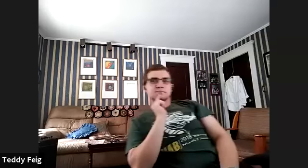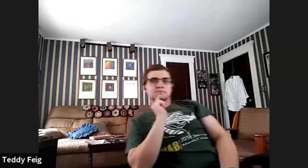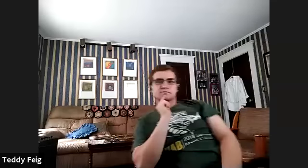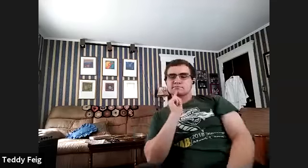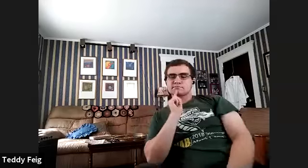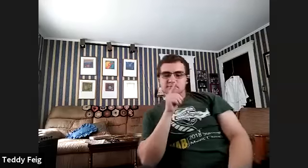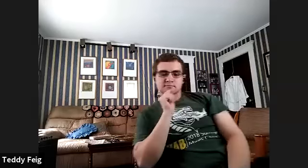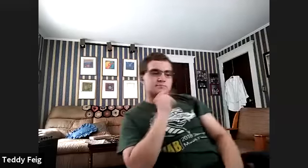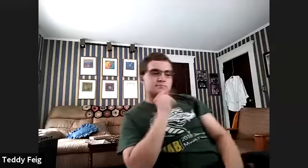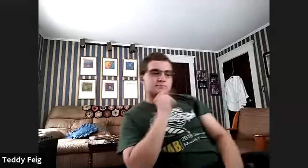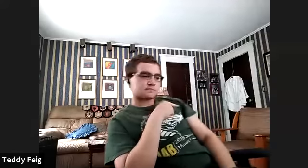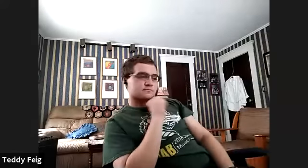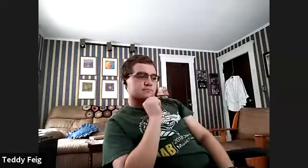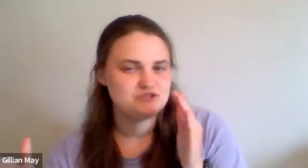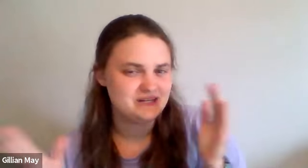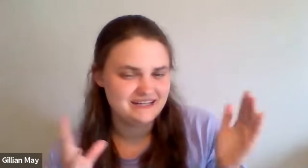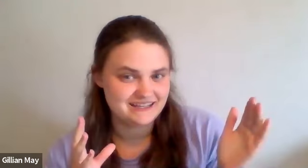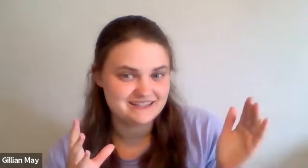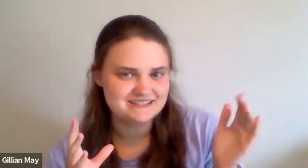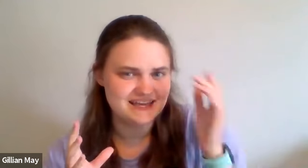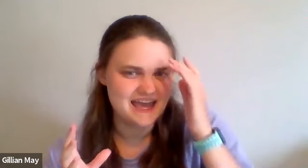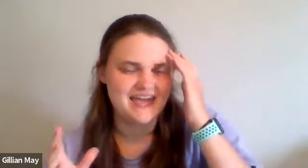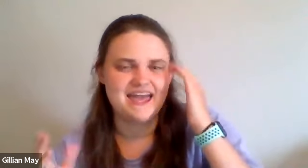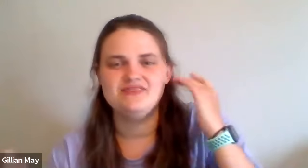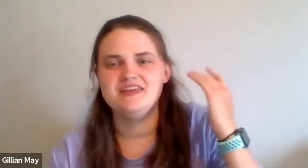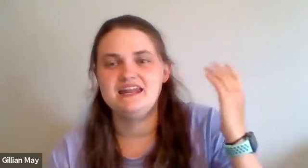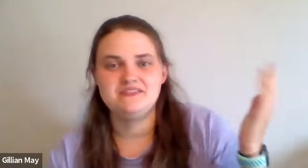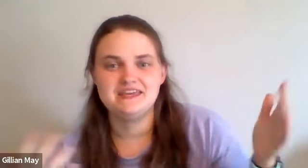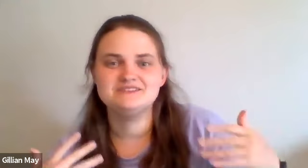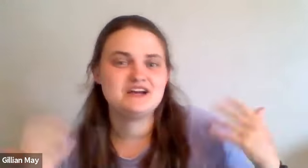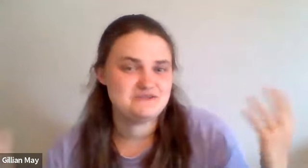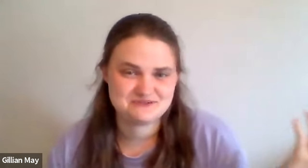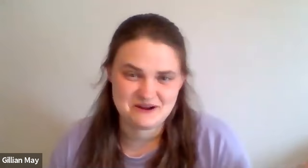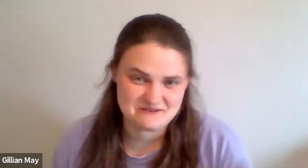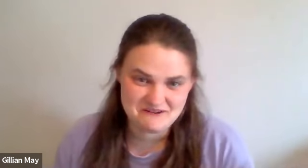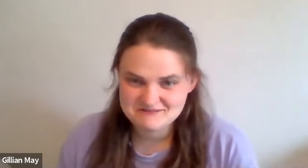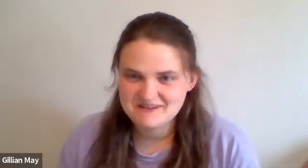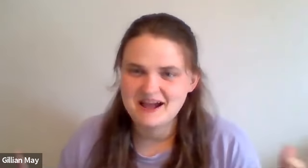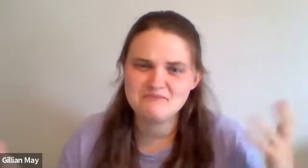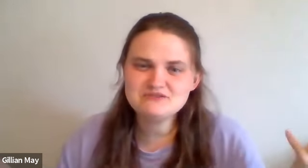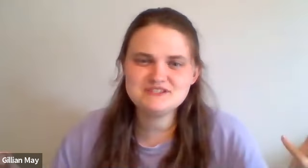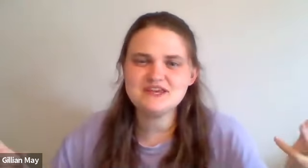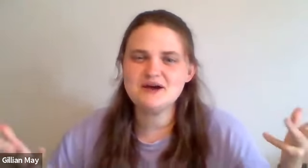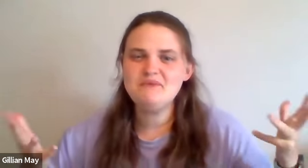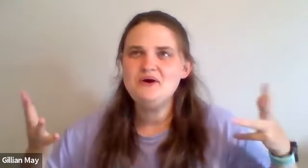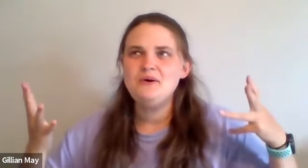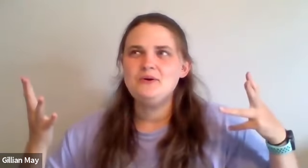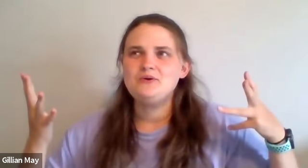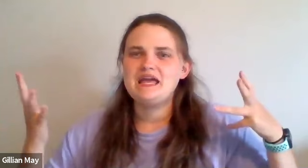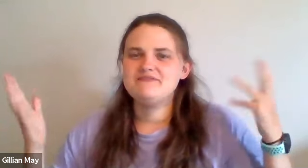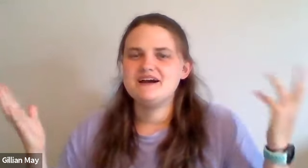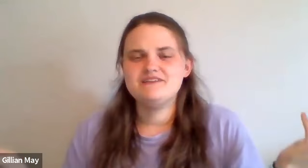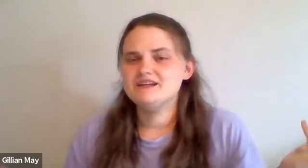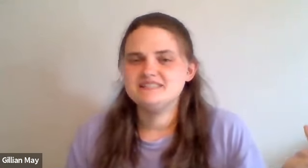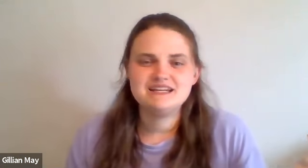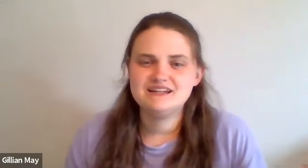And so you'll say which one it is. And then at the end, I'll tell you if it's right or wrong. And most of them, if I said it in